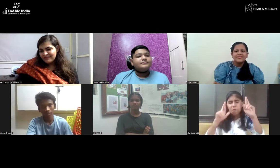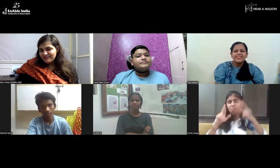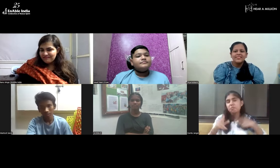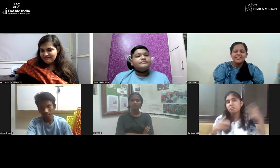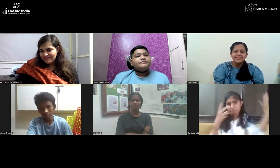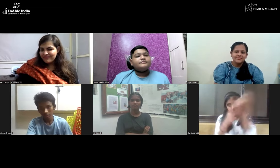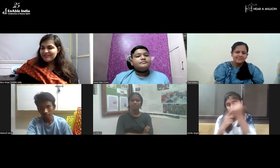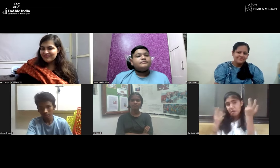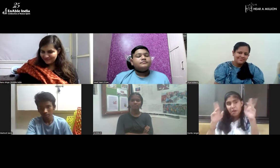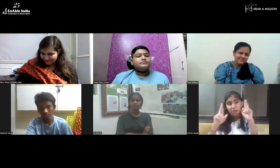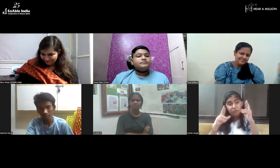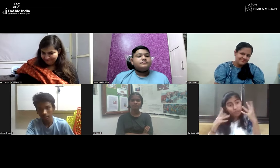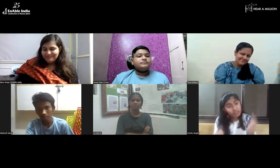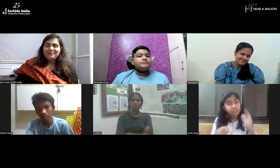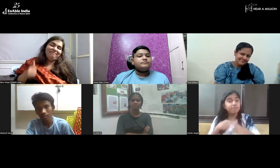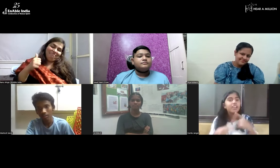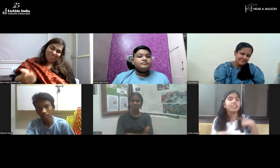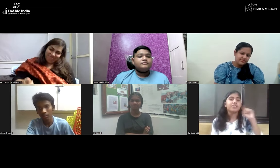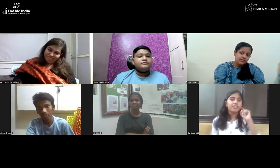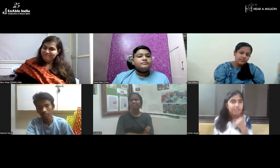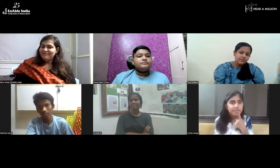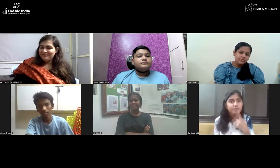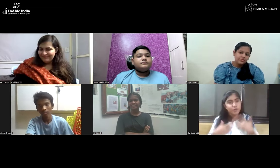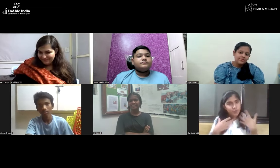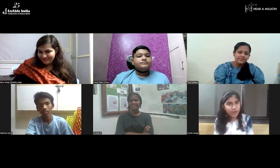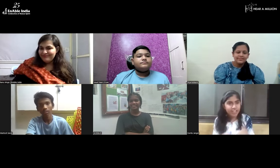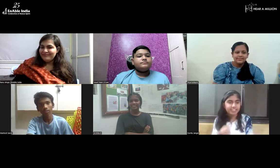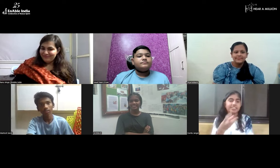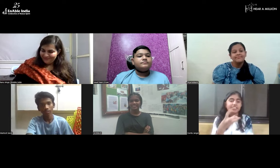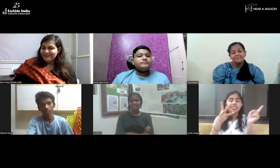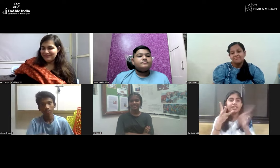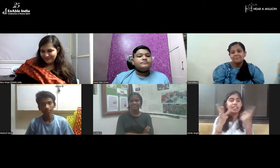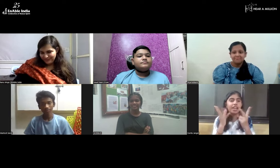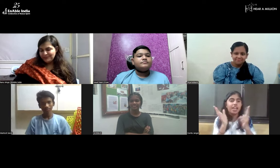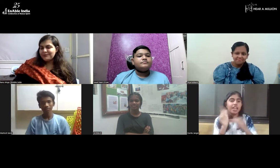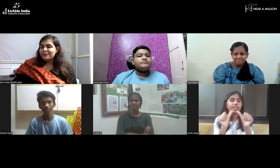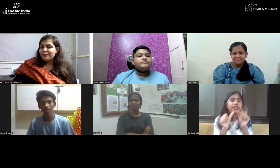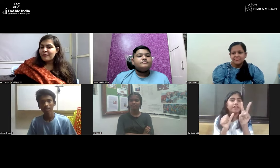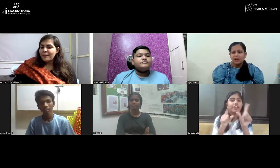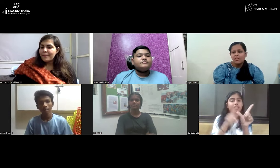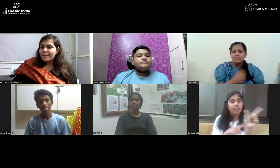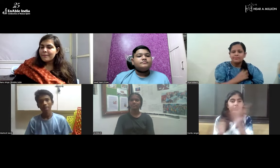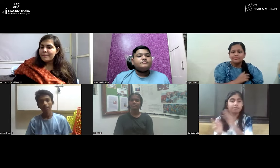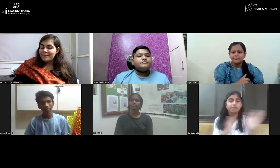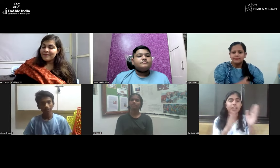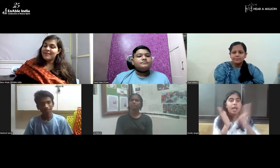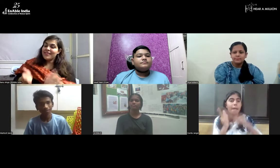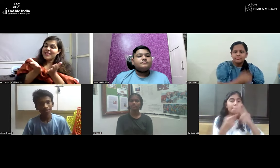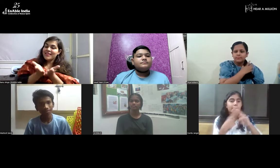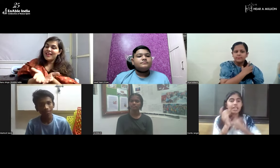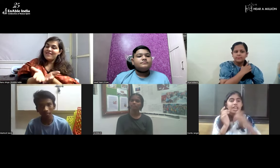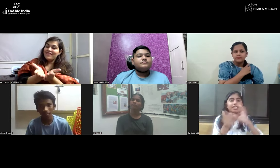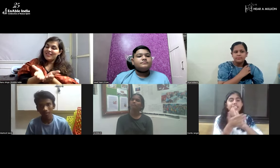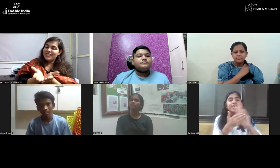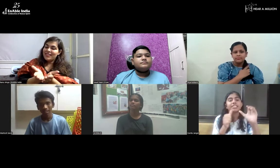want to be a chef. chef. Why? Because I saw my mother. I used to be with her